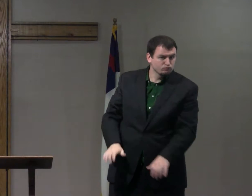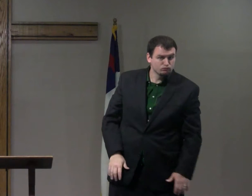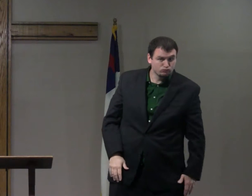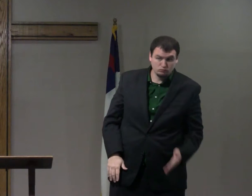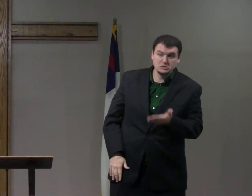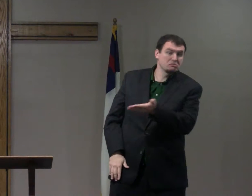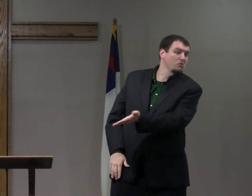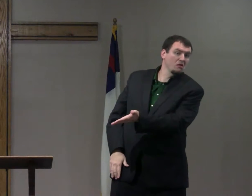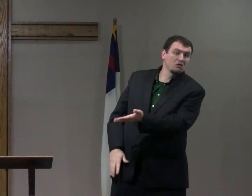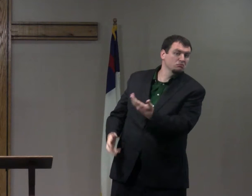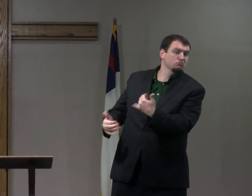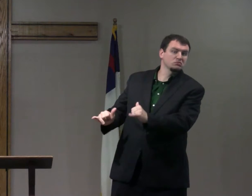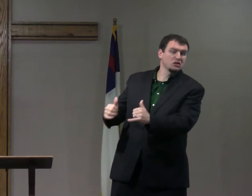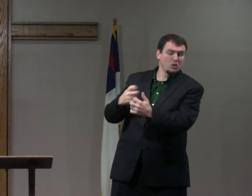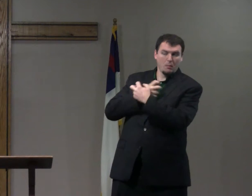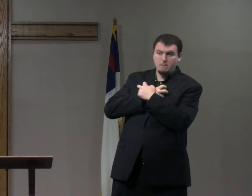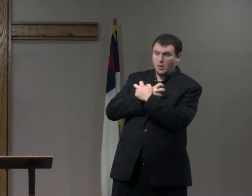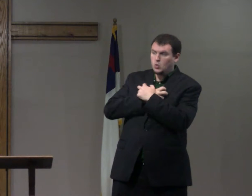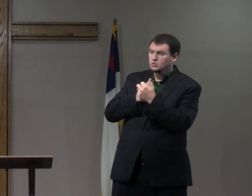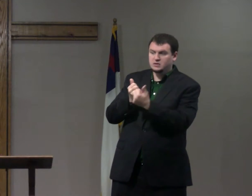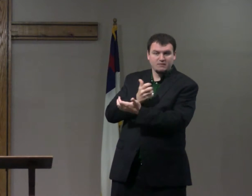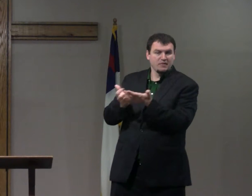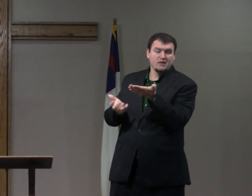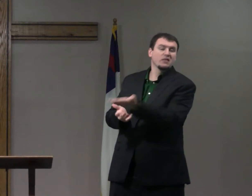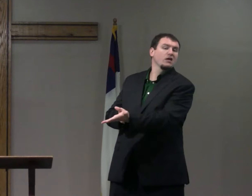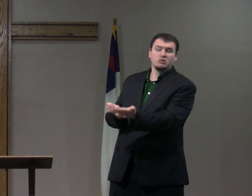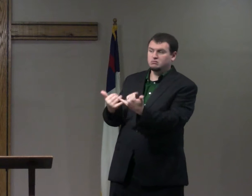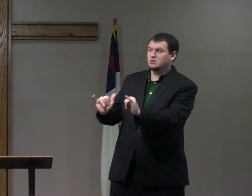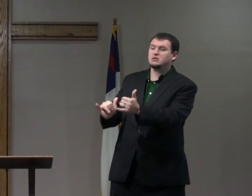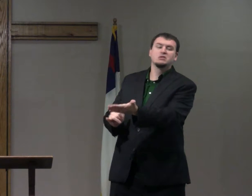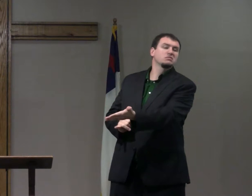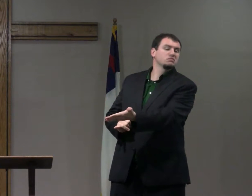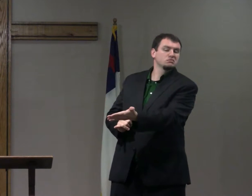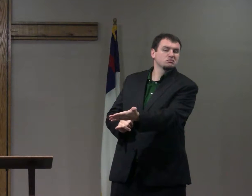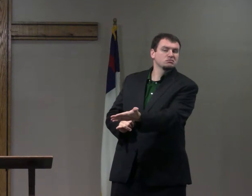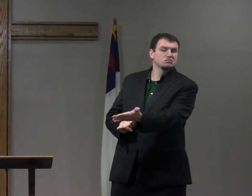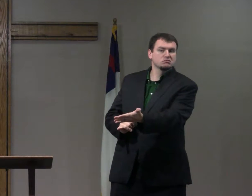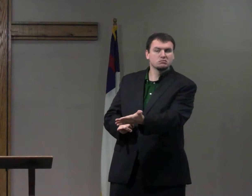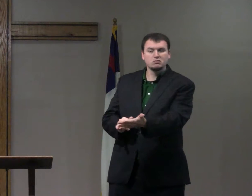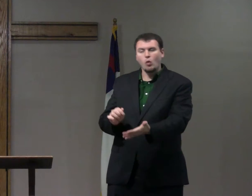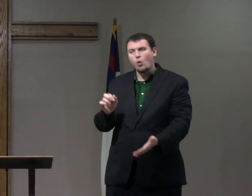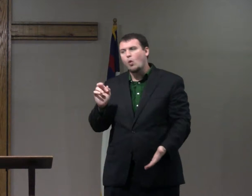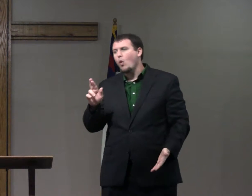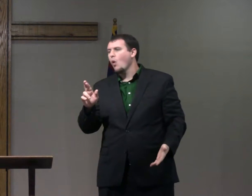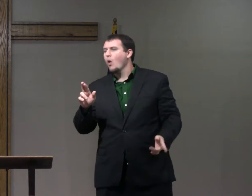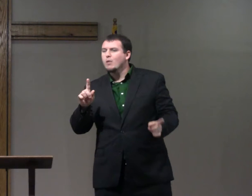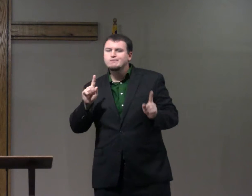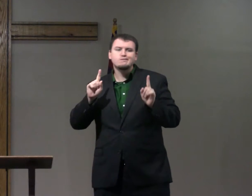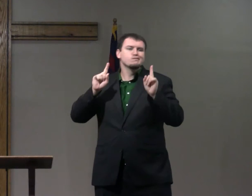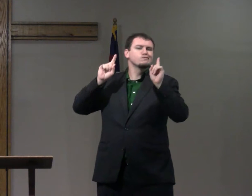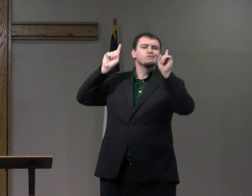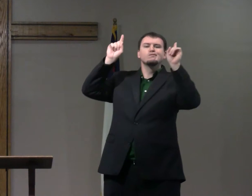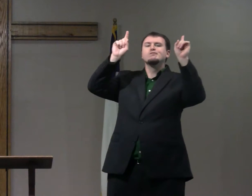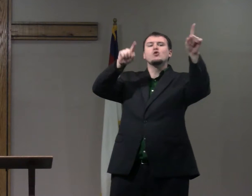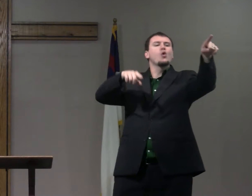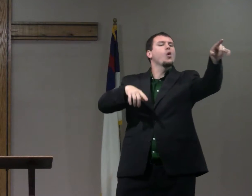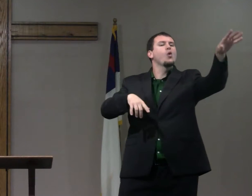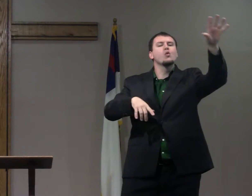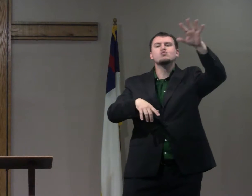Muhammad's grave, and he would still be there with his bones in there and everything. Or maybe if